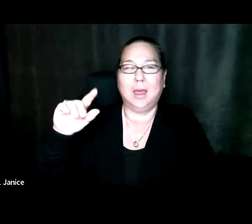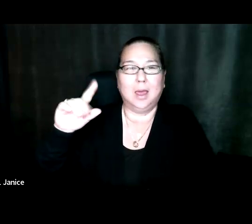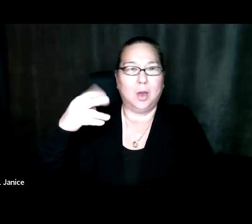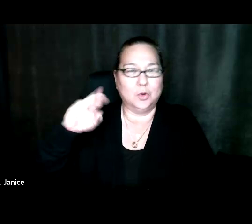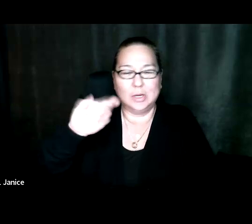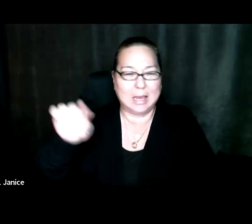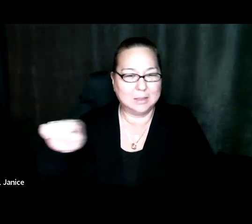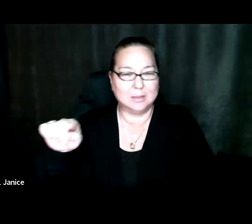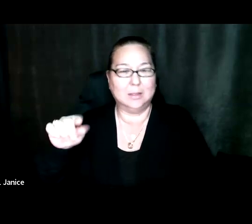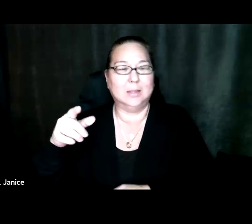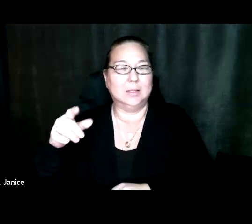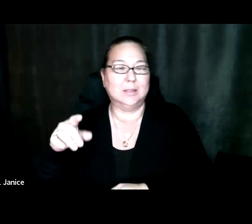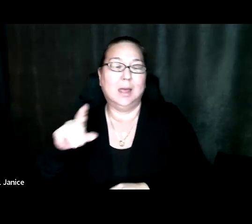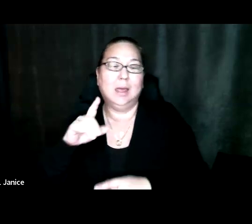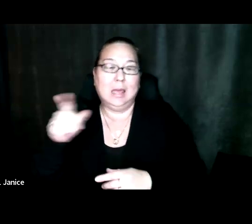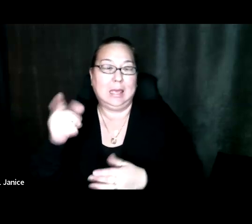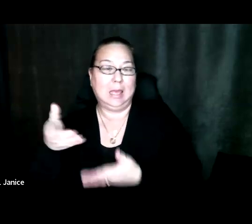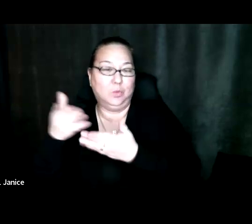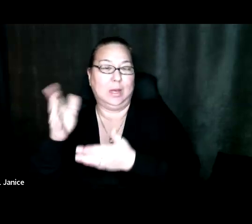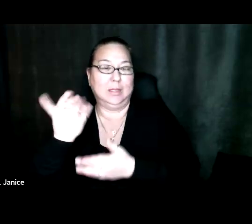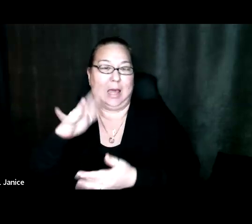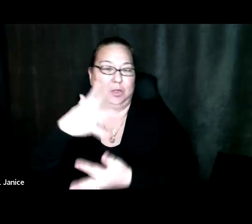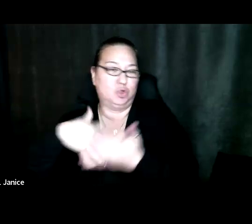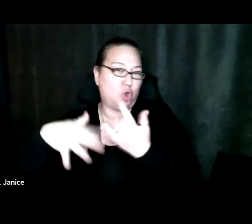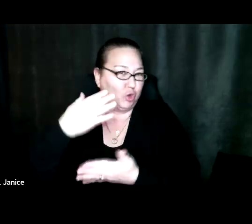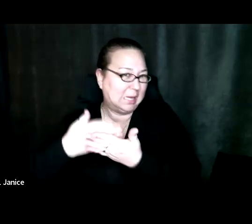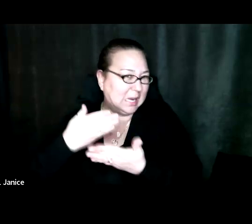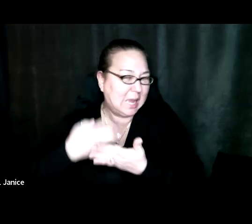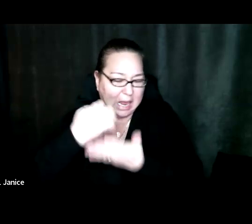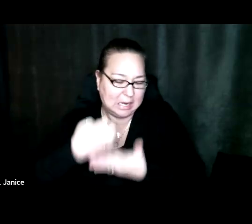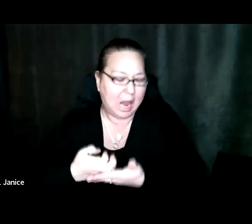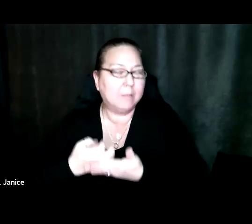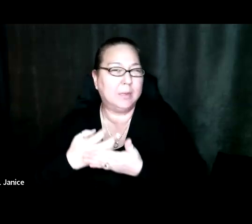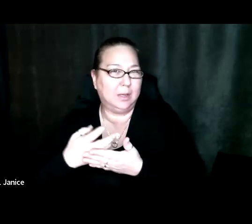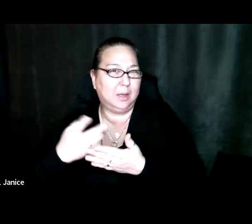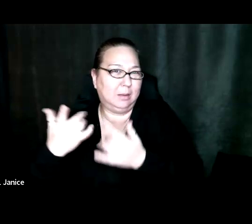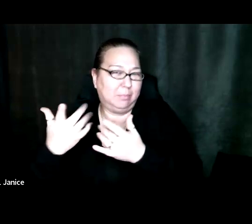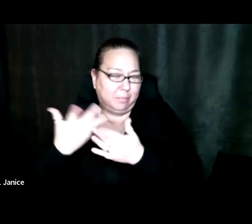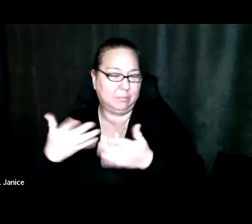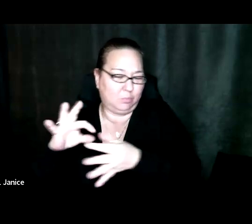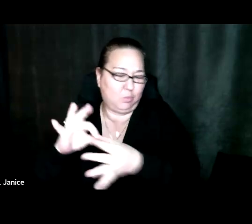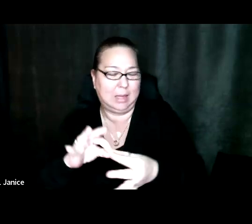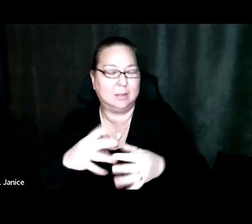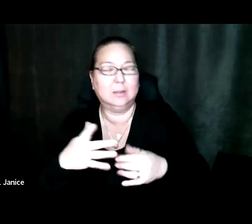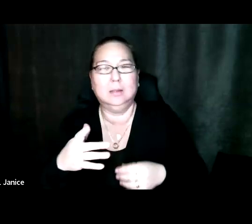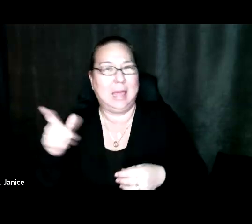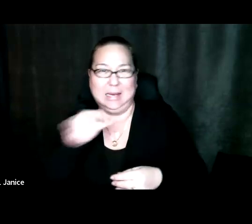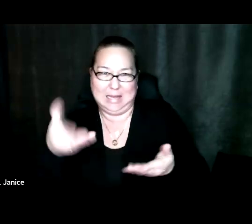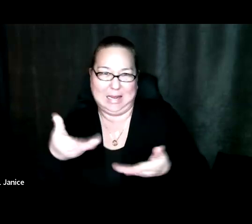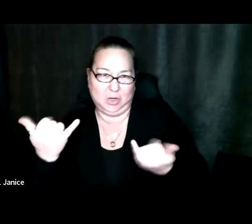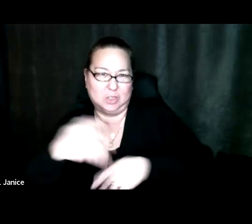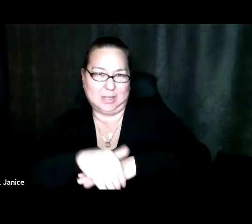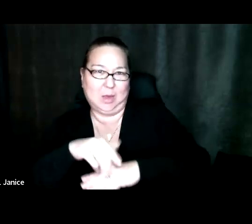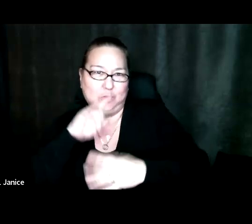and he couldn't be with us tonight. But also this question, what are the impacts of size and tiers based on number of applicants in a tier versus the